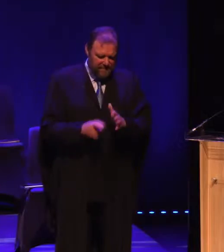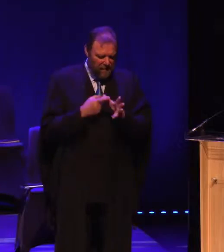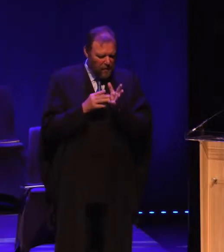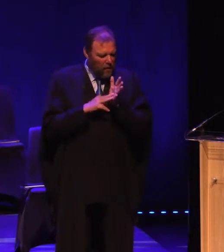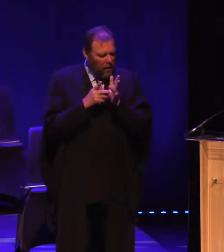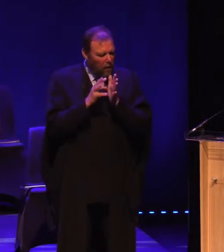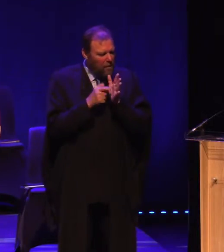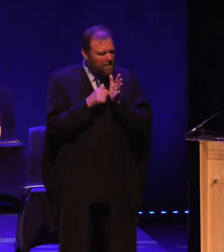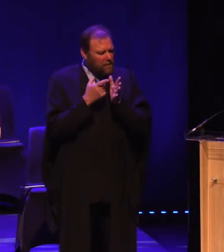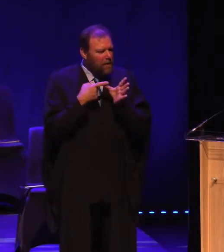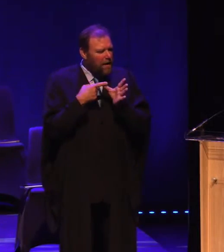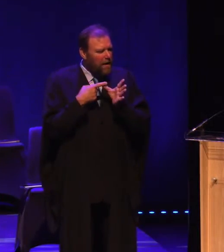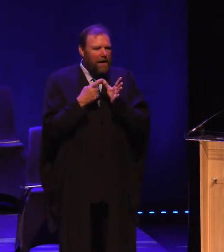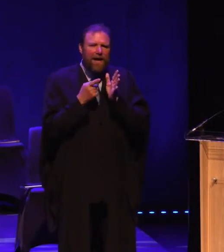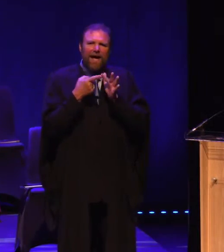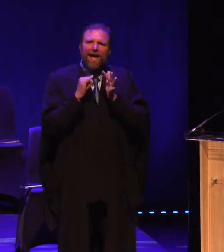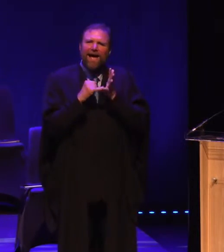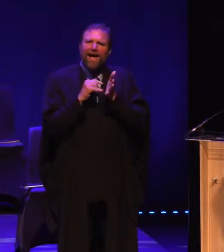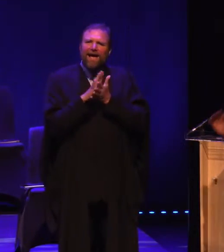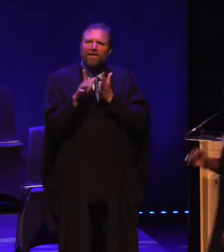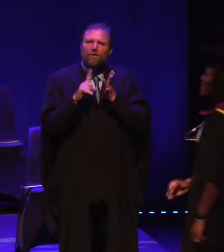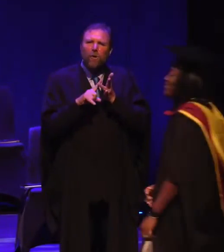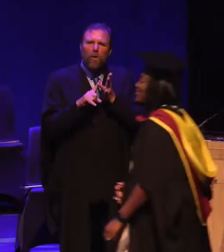Omotola Oyesola Esho.